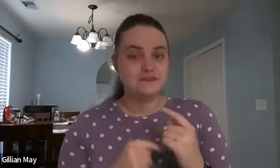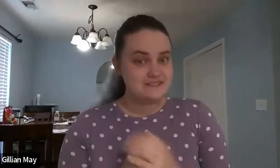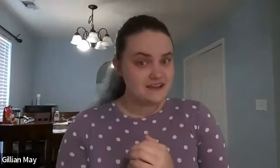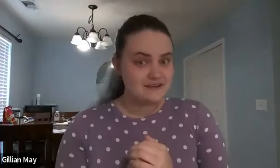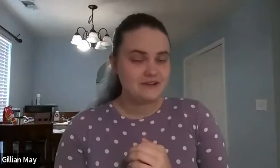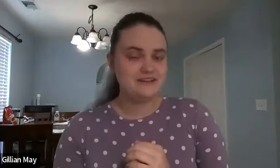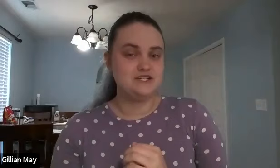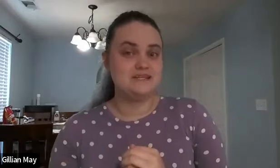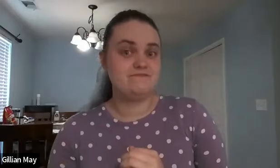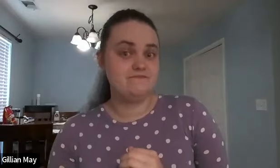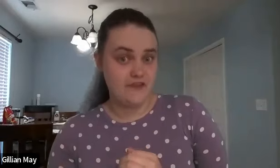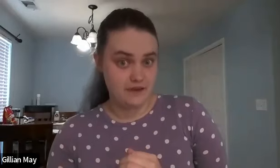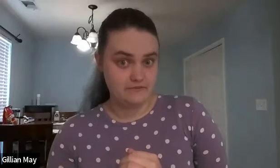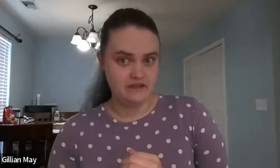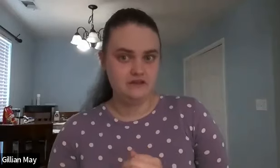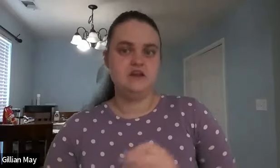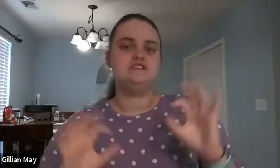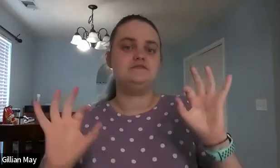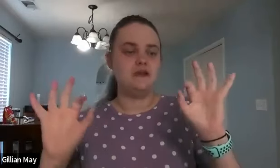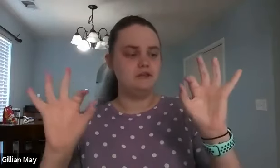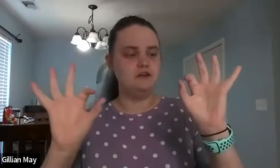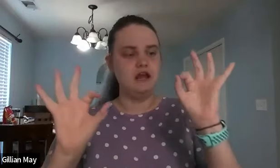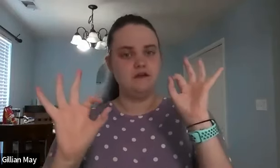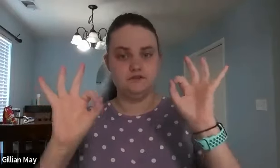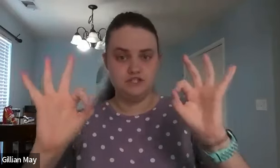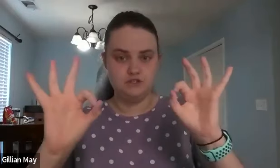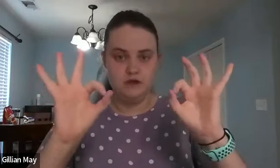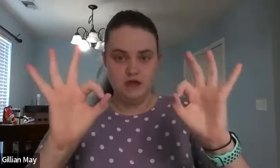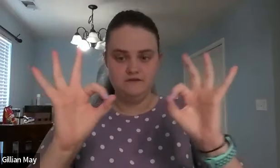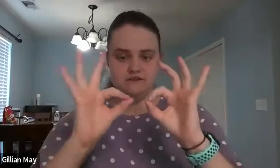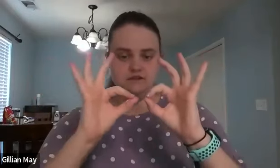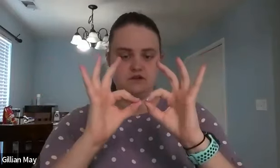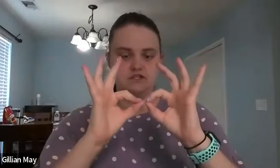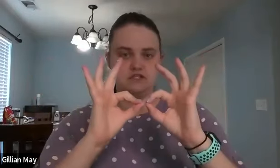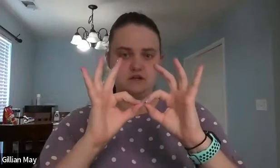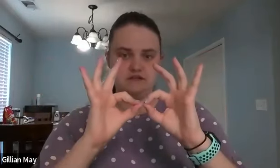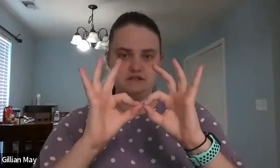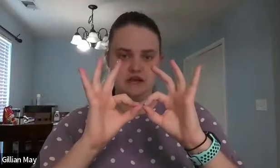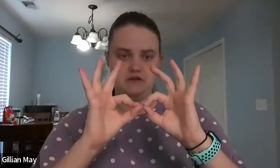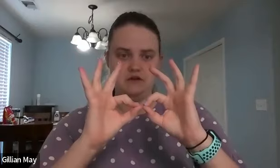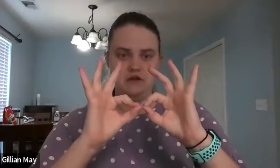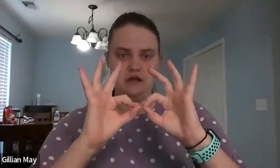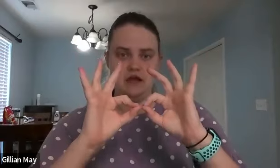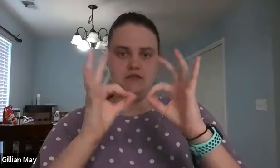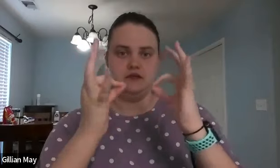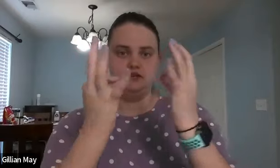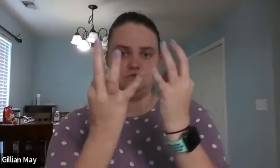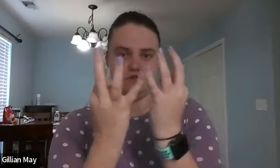first sign we're gonna do is family. So family, you're gonna have your two F's. They're gonna start like together, and then you do a